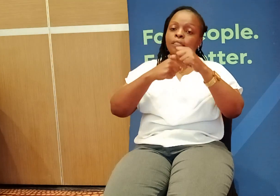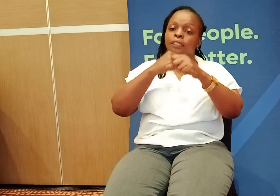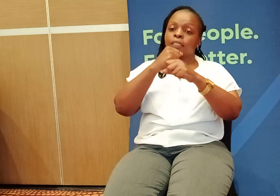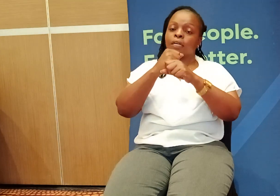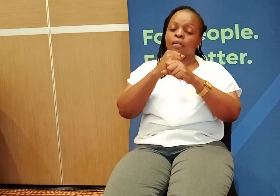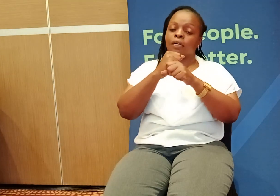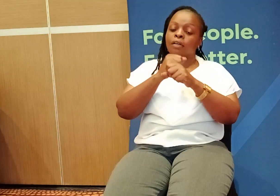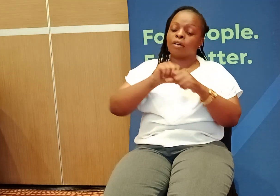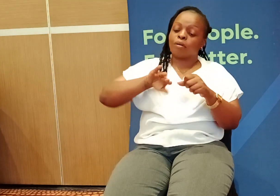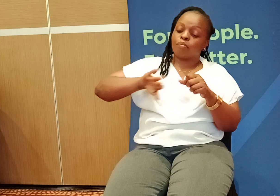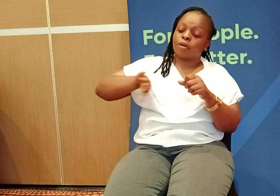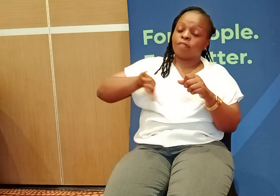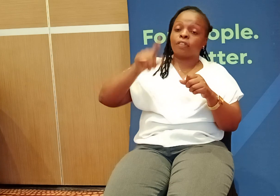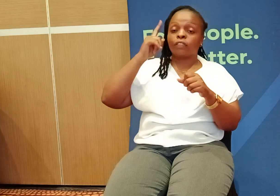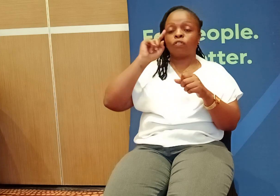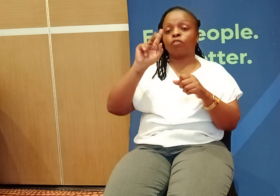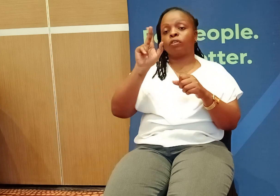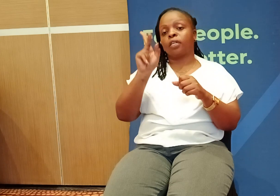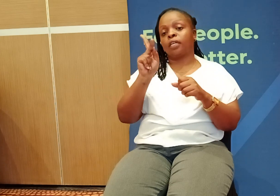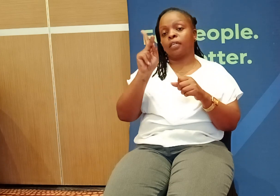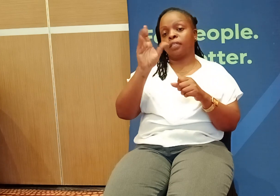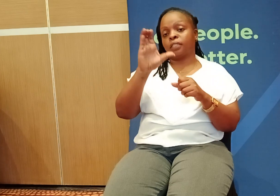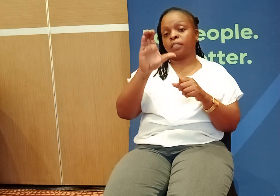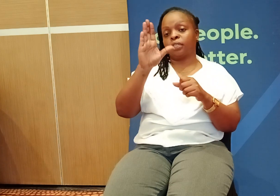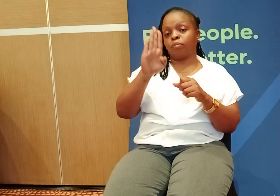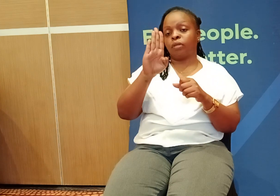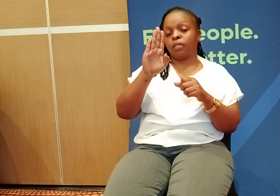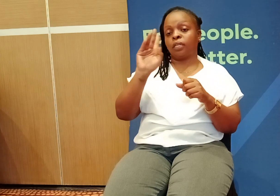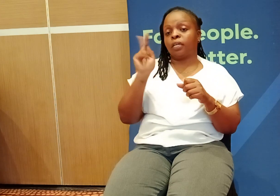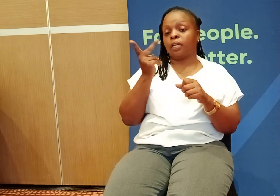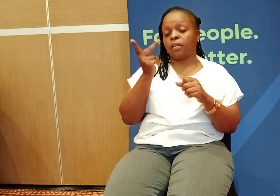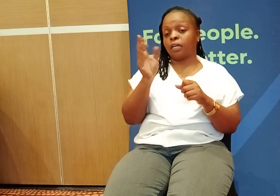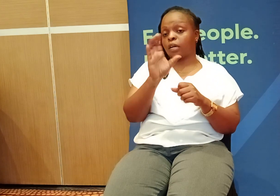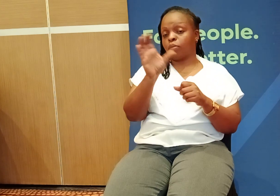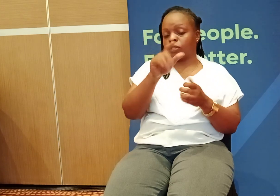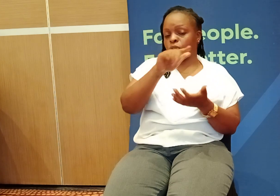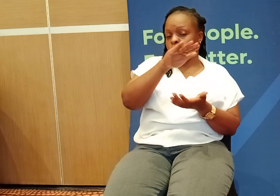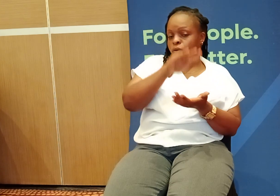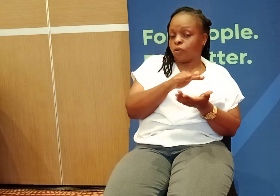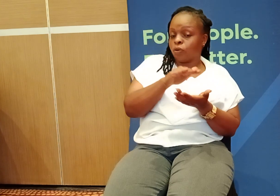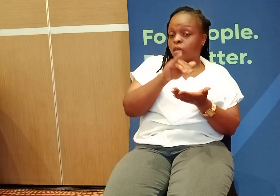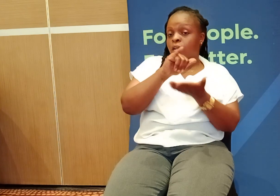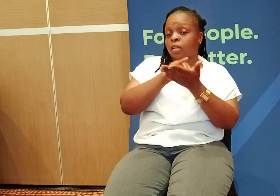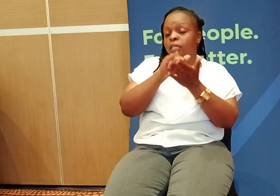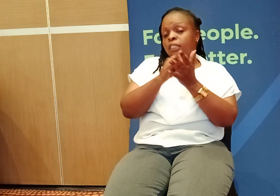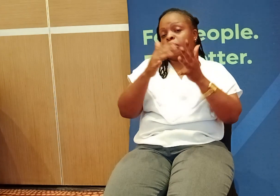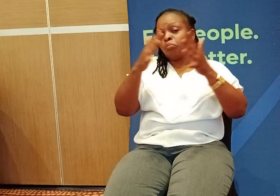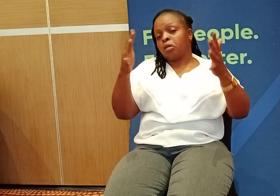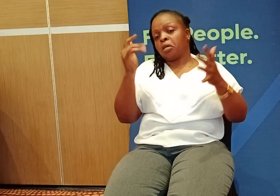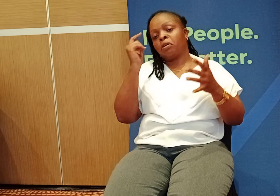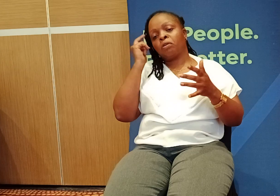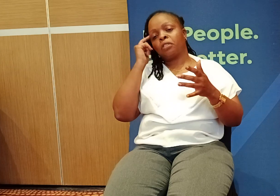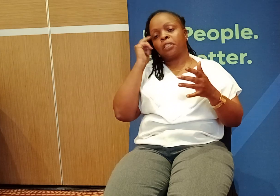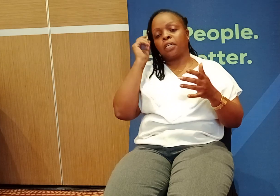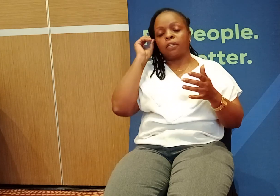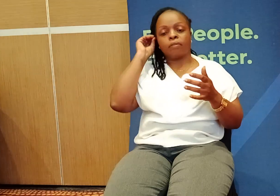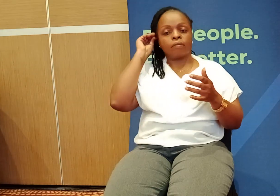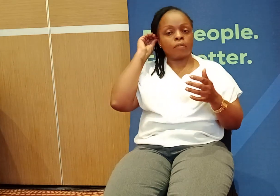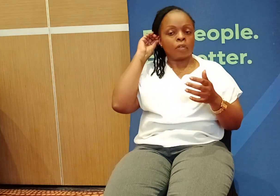KCB Kenya capital were very, very low, and it was a massive concern for not just the KCB group,